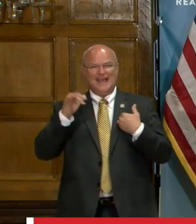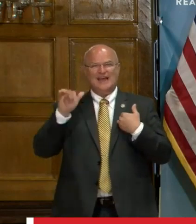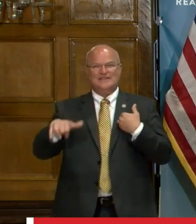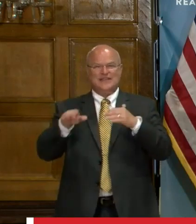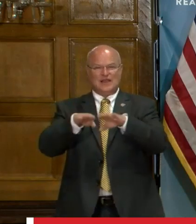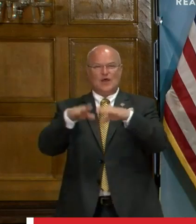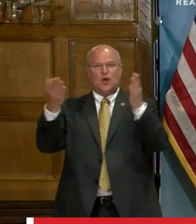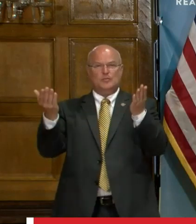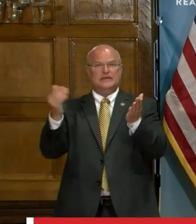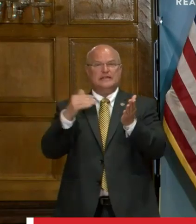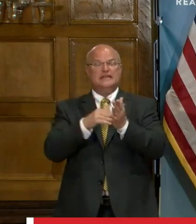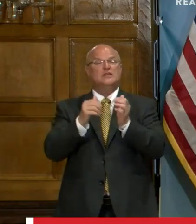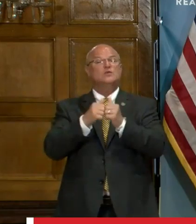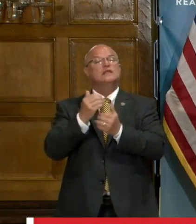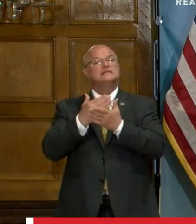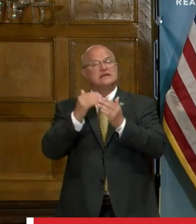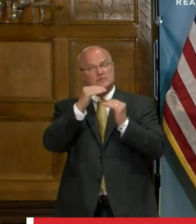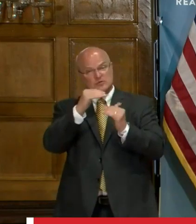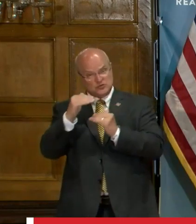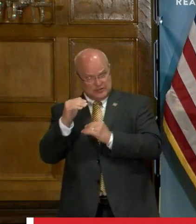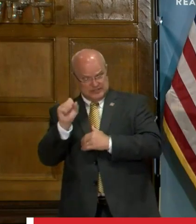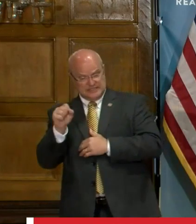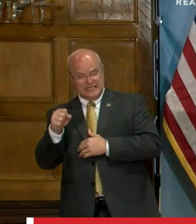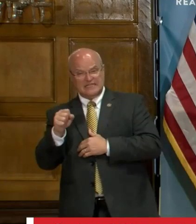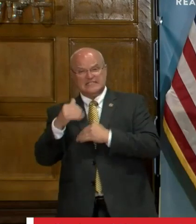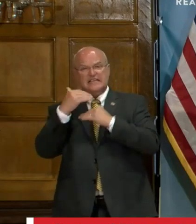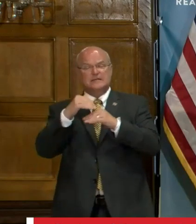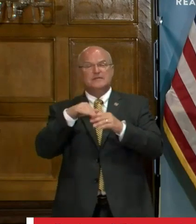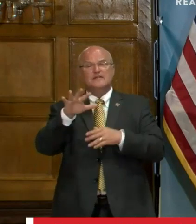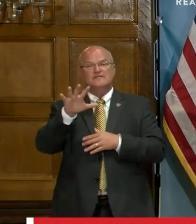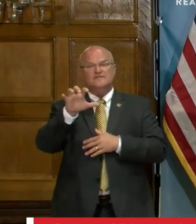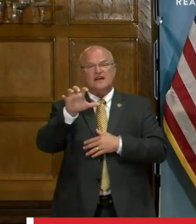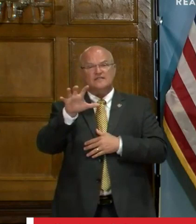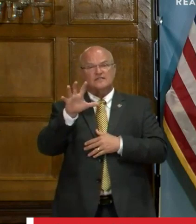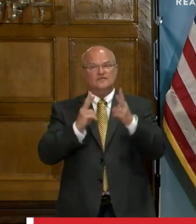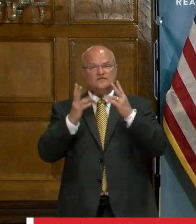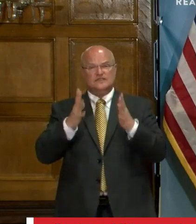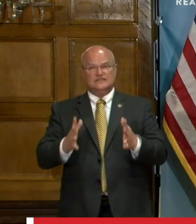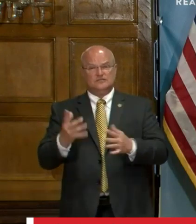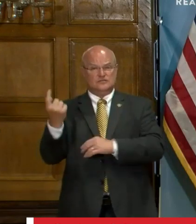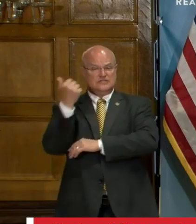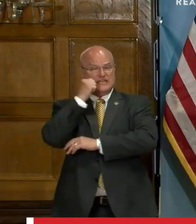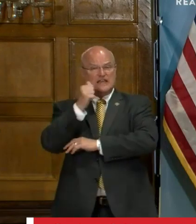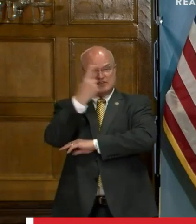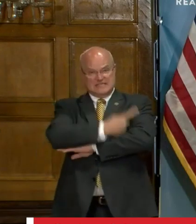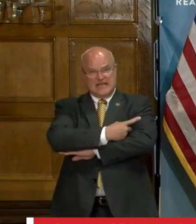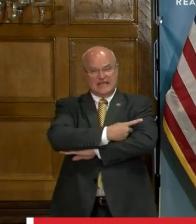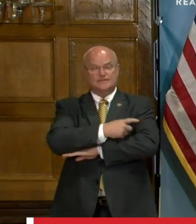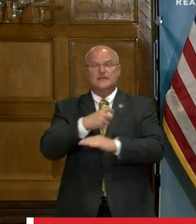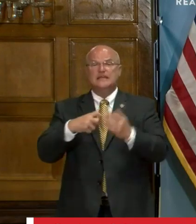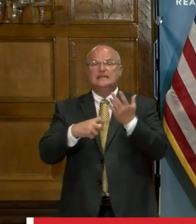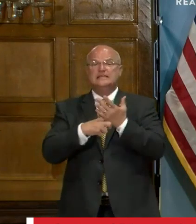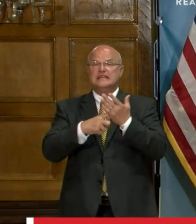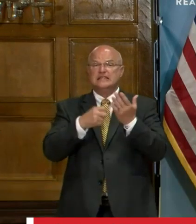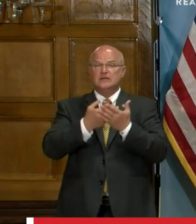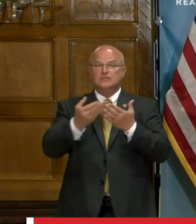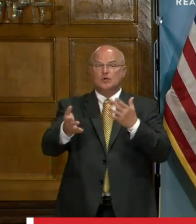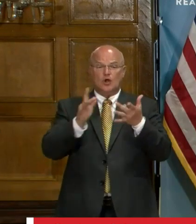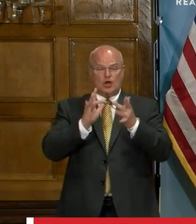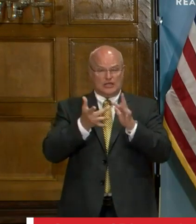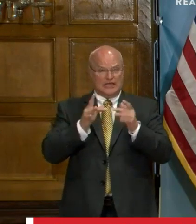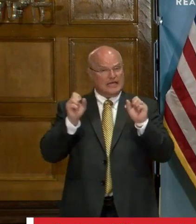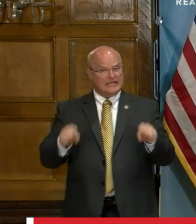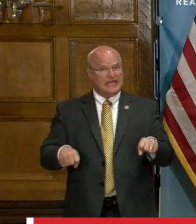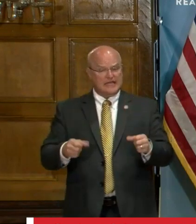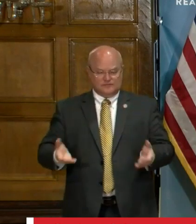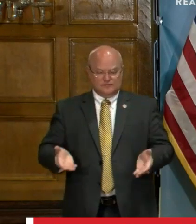that reopen with some restrictions, limited to 500 visitors per day. Tickets can be purchased online,